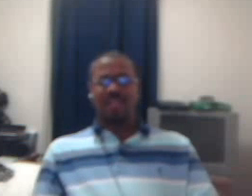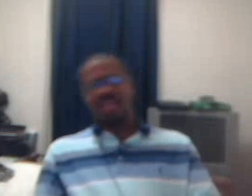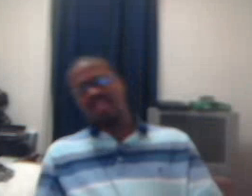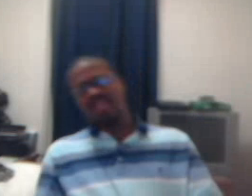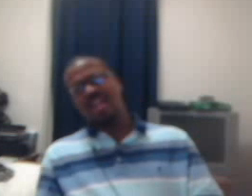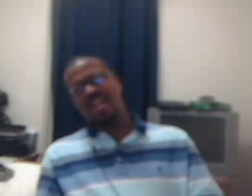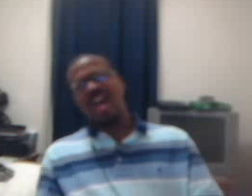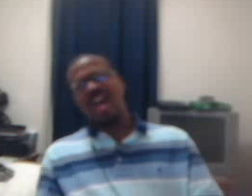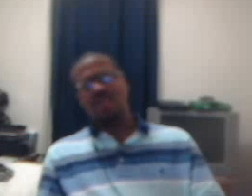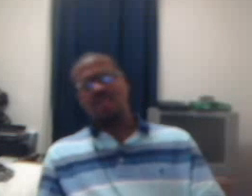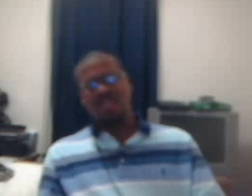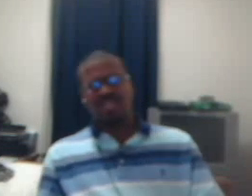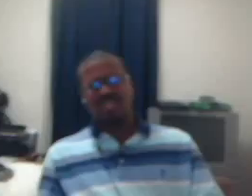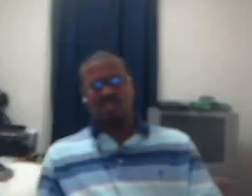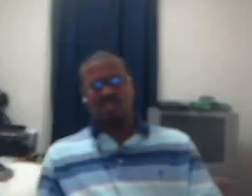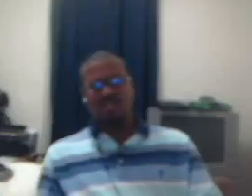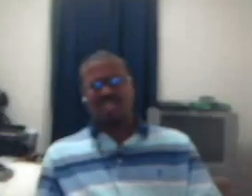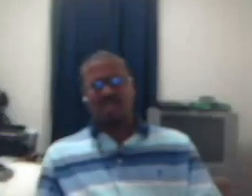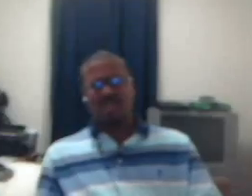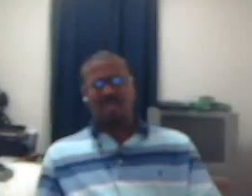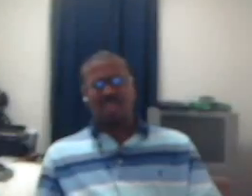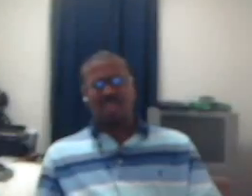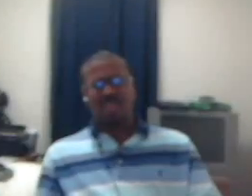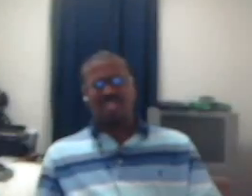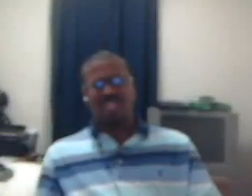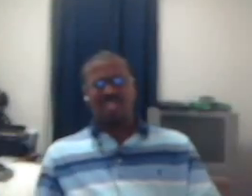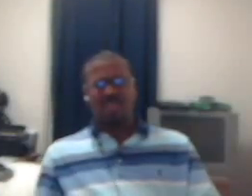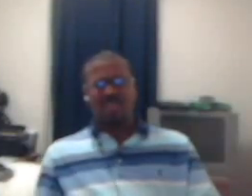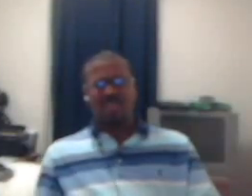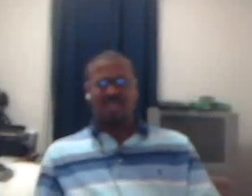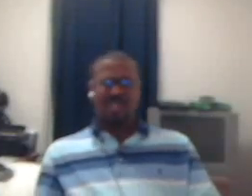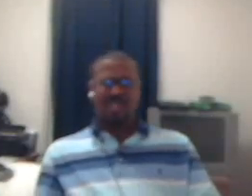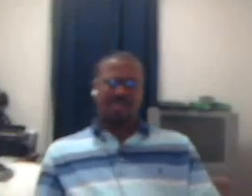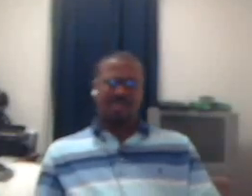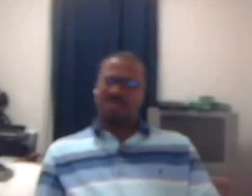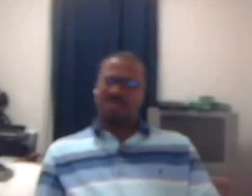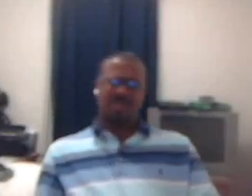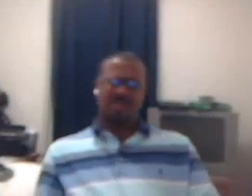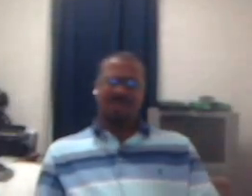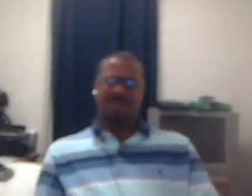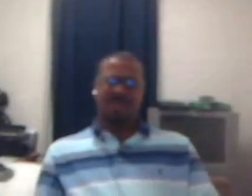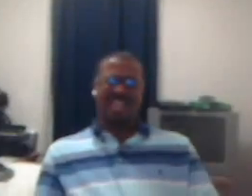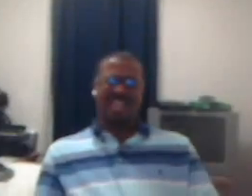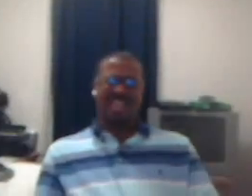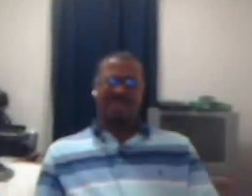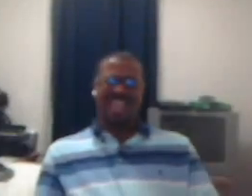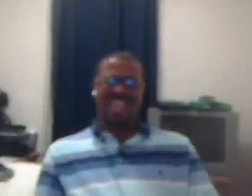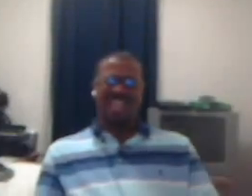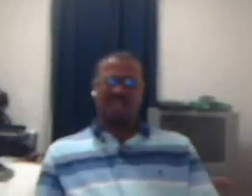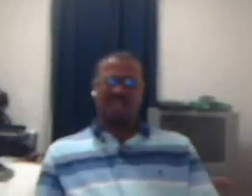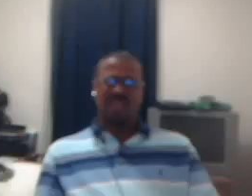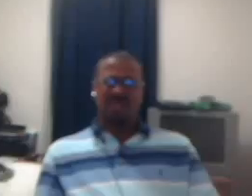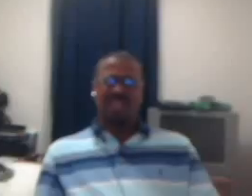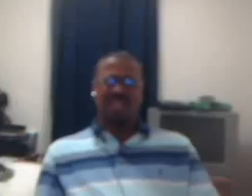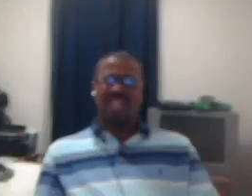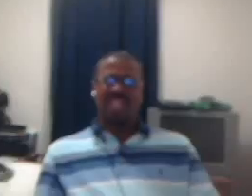And I went to school with some of them hood rats, you know? But for the life of me, I liked one of them. Thank God